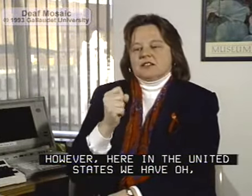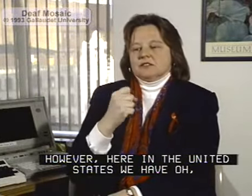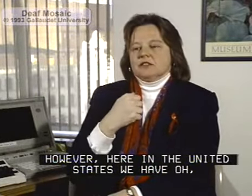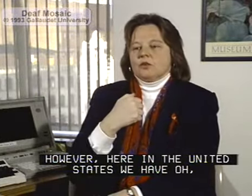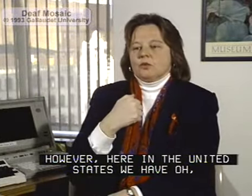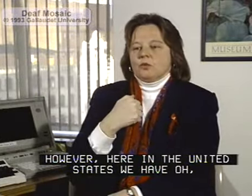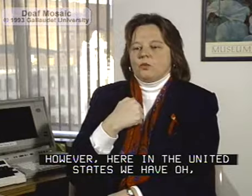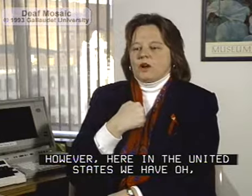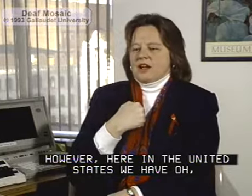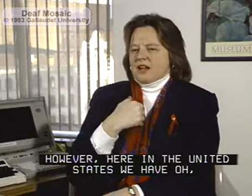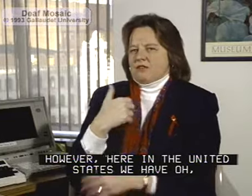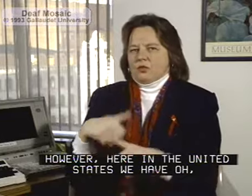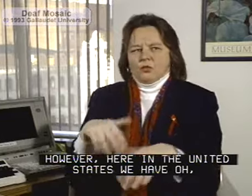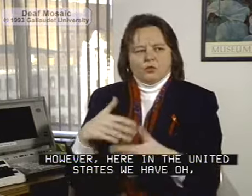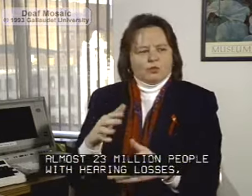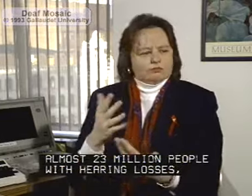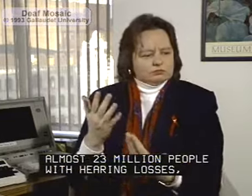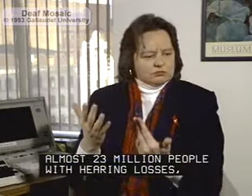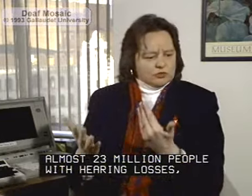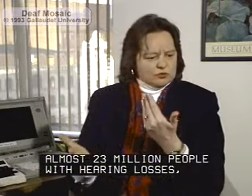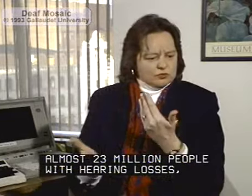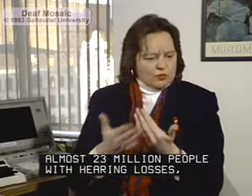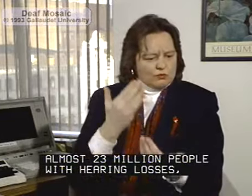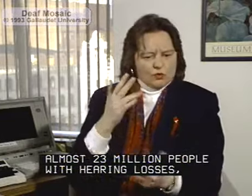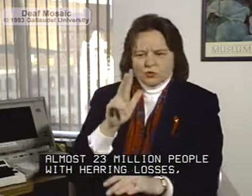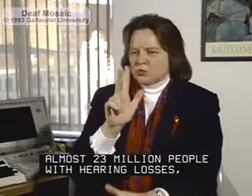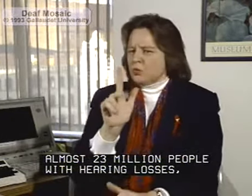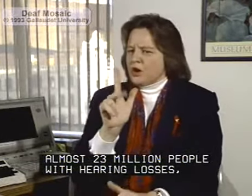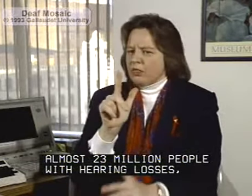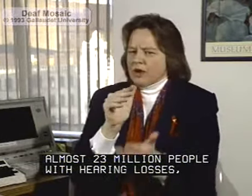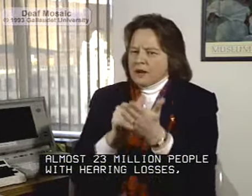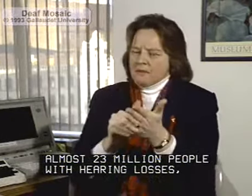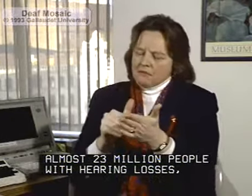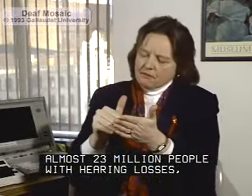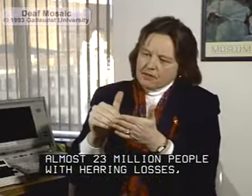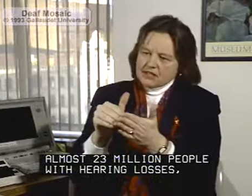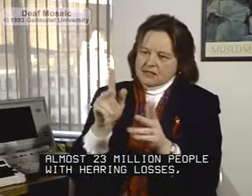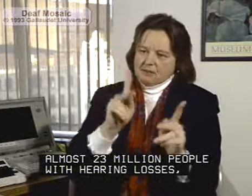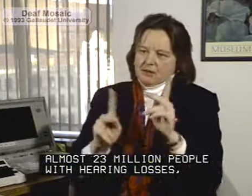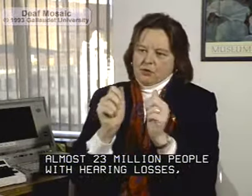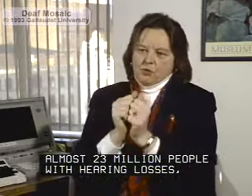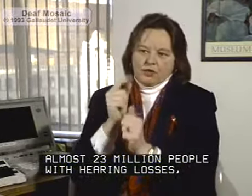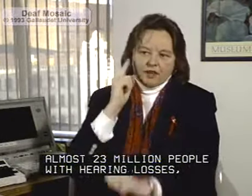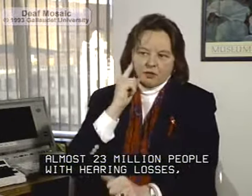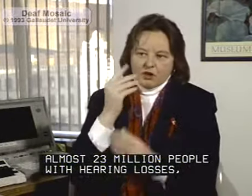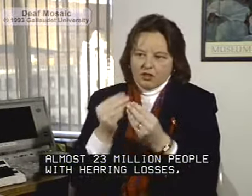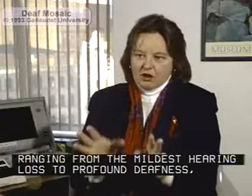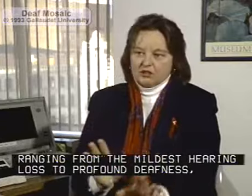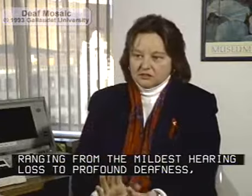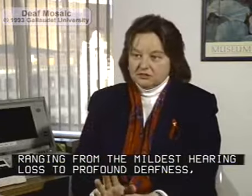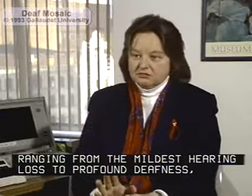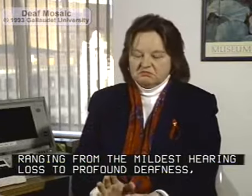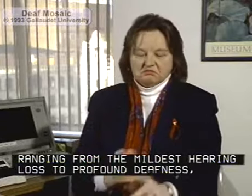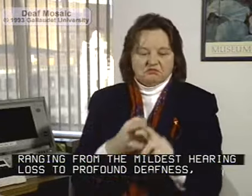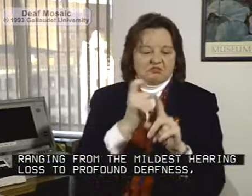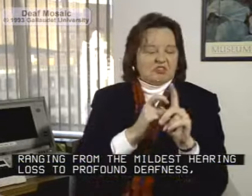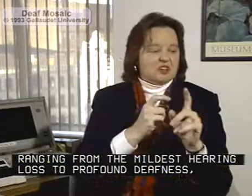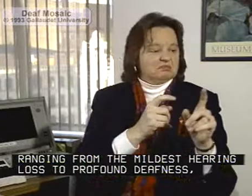we have, almost 23 million people with hearing losses, ranging from the mildest